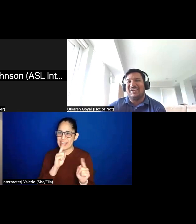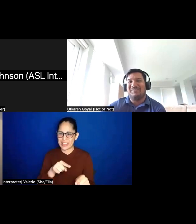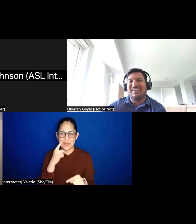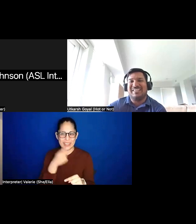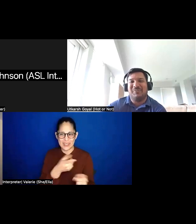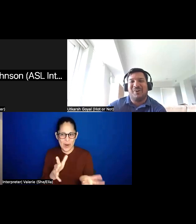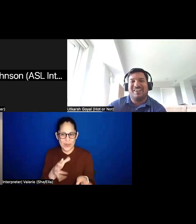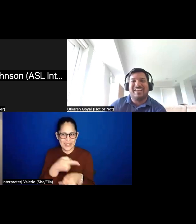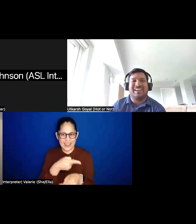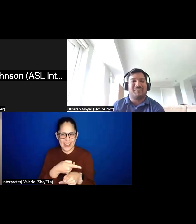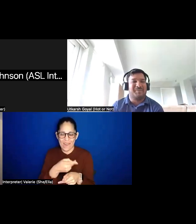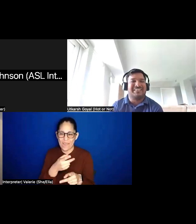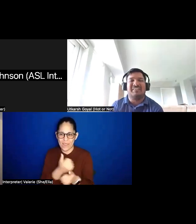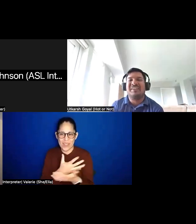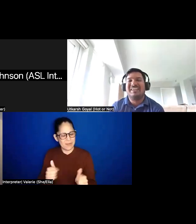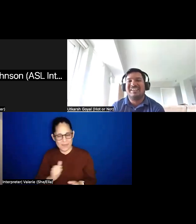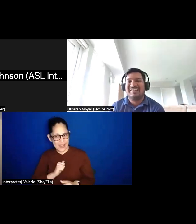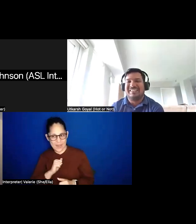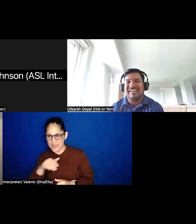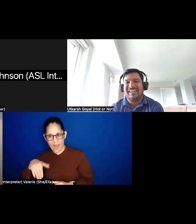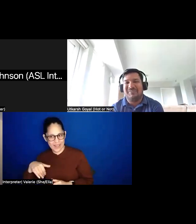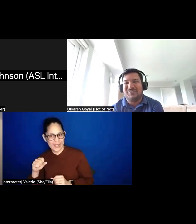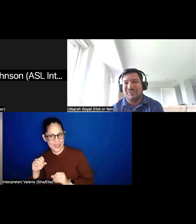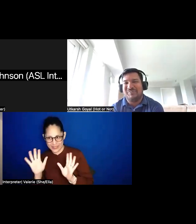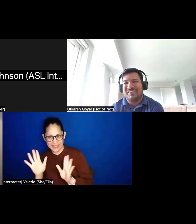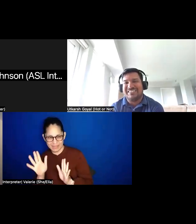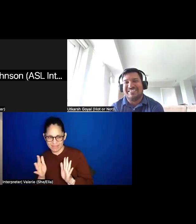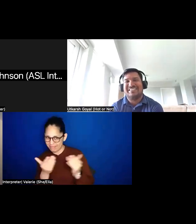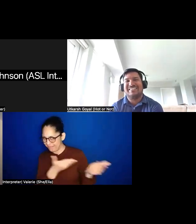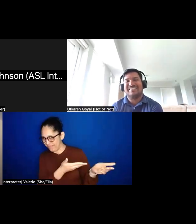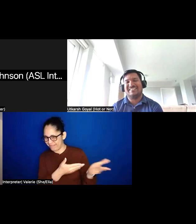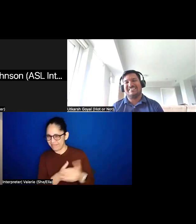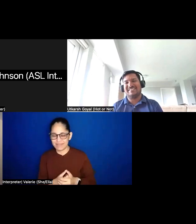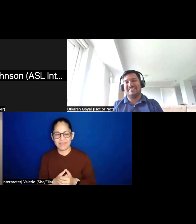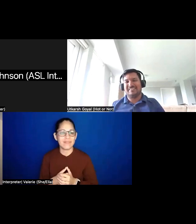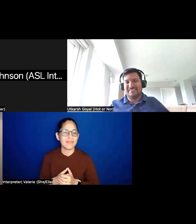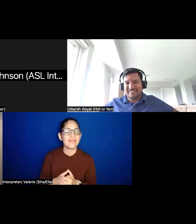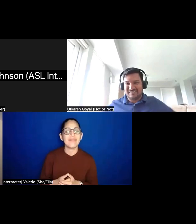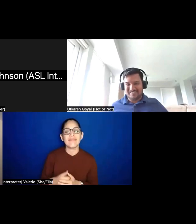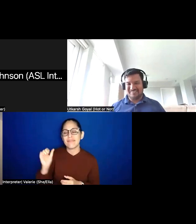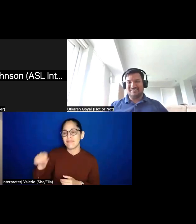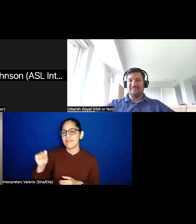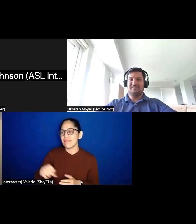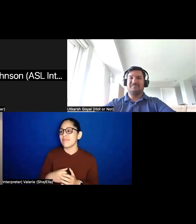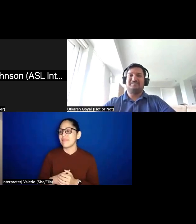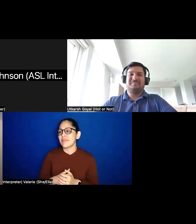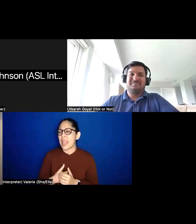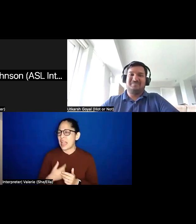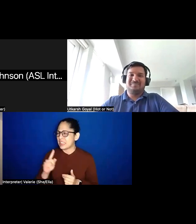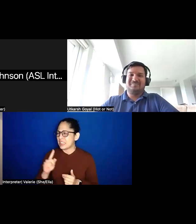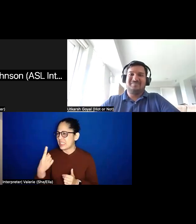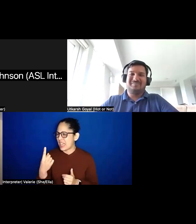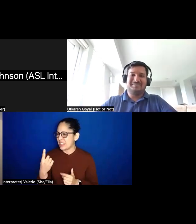already taking care of Web3s. I'm not really a developer myself. So yeah, Hamish, over to you, please. Yeah, I was just going to get the